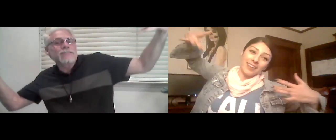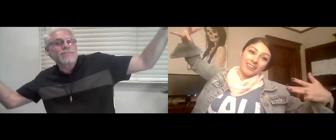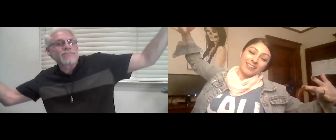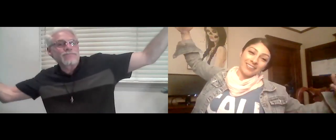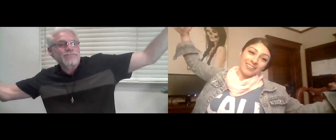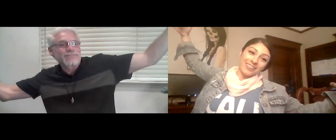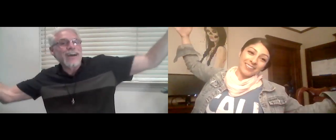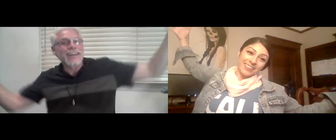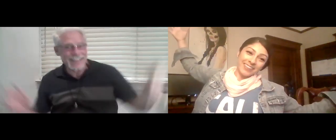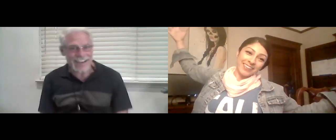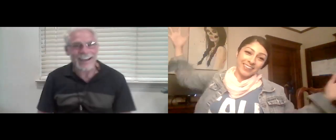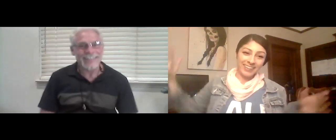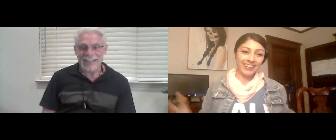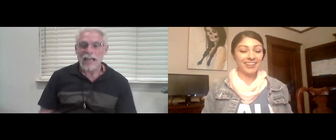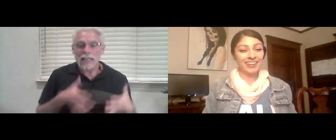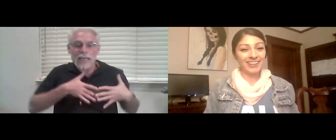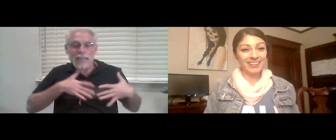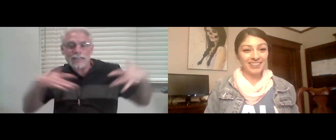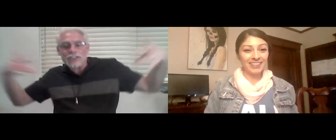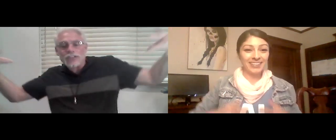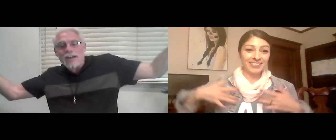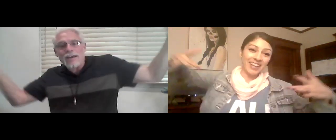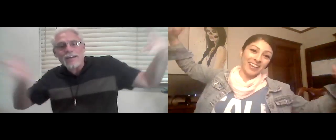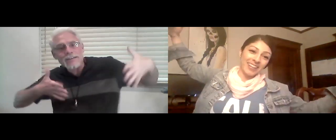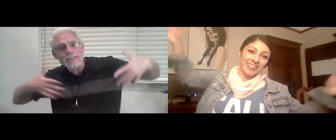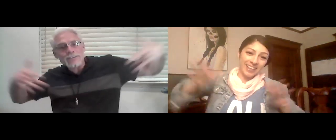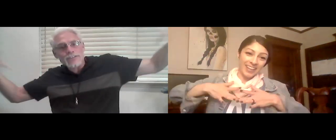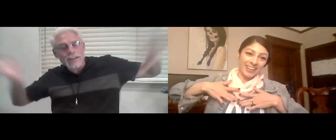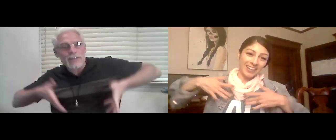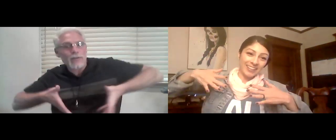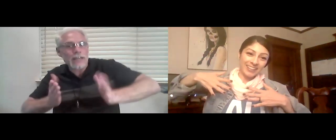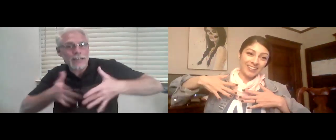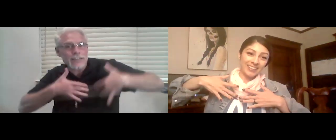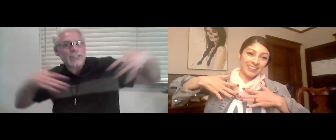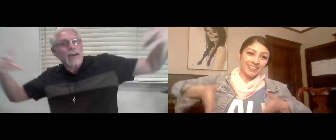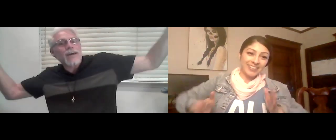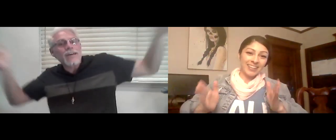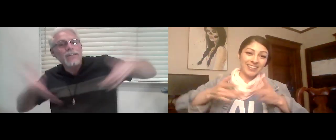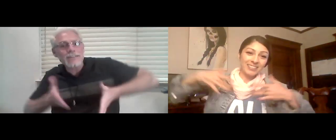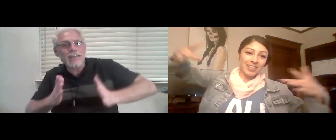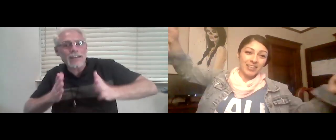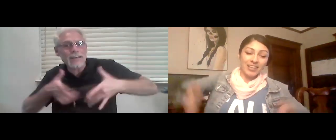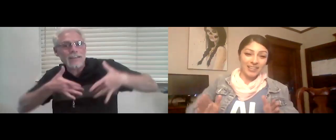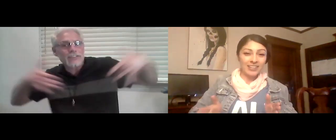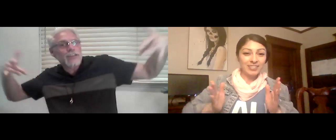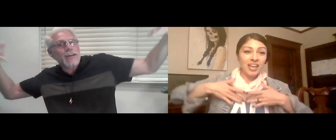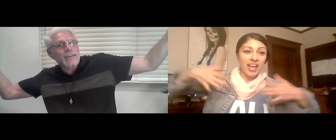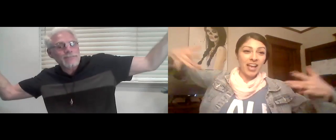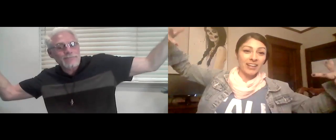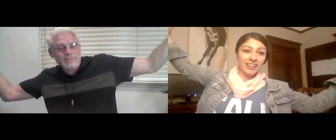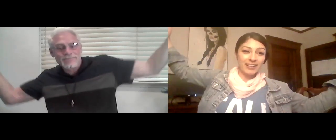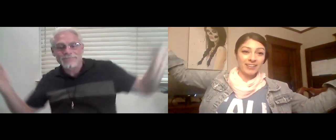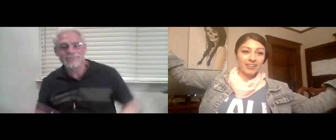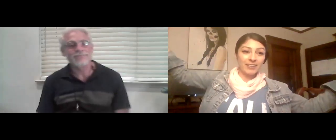shine. Right, yeah. Let it shine, let it shine, let it